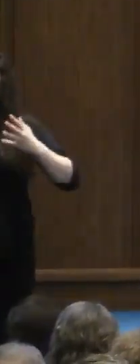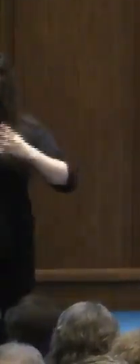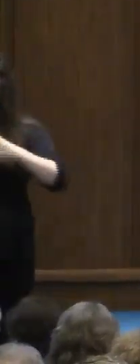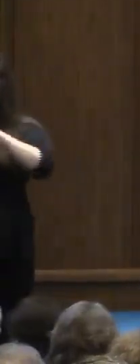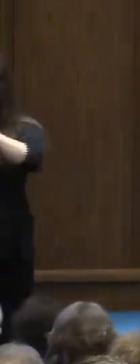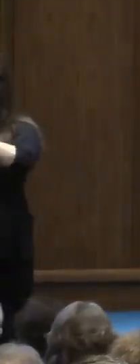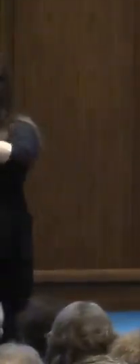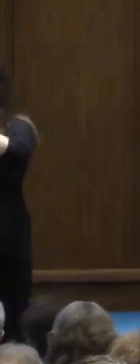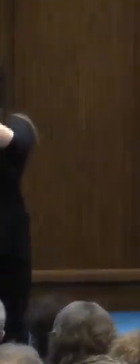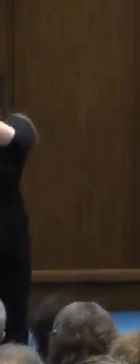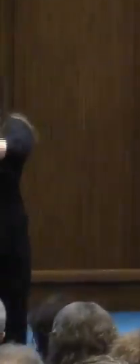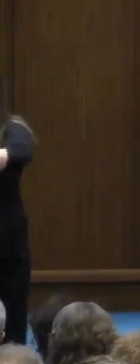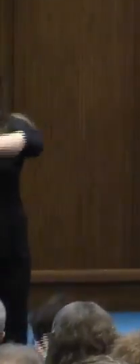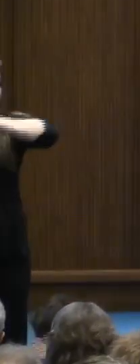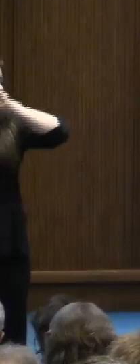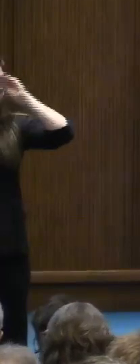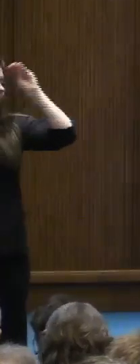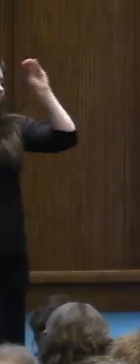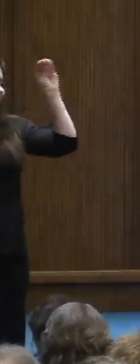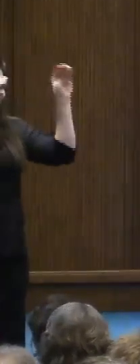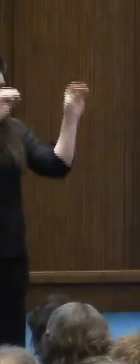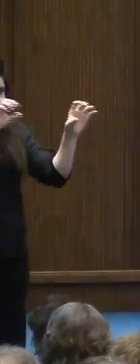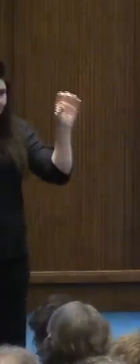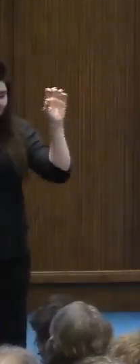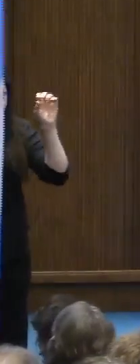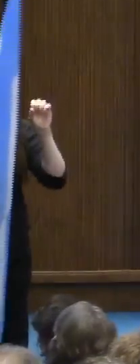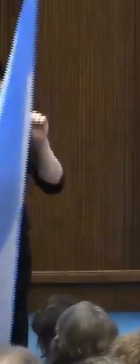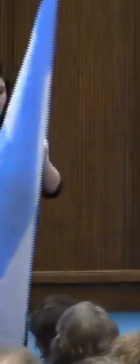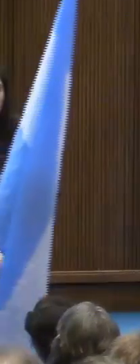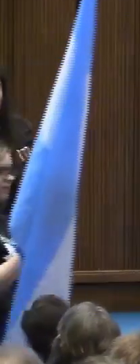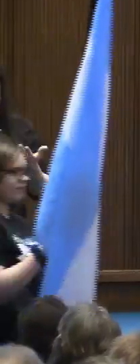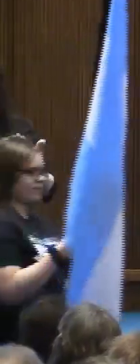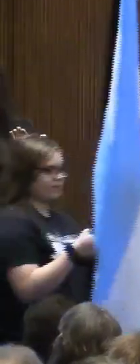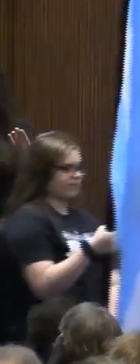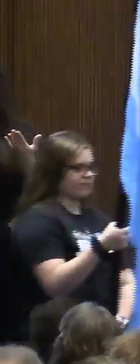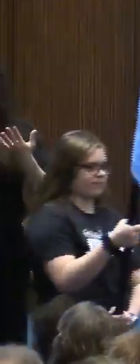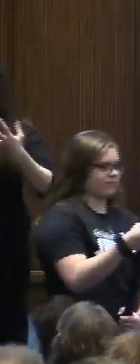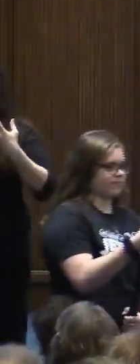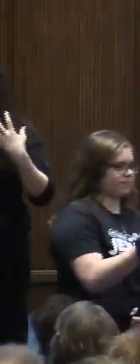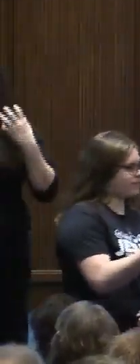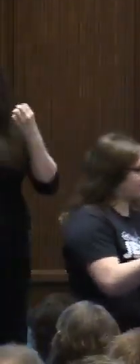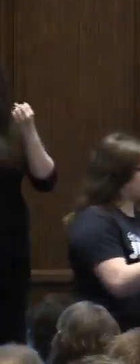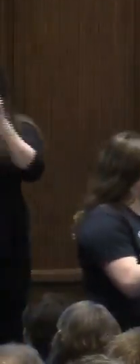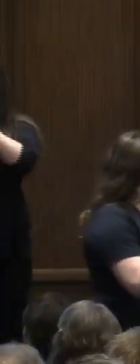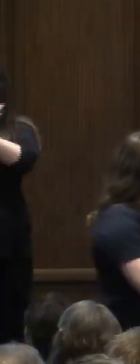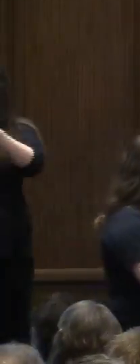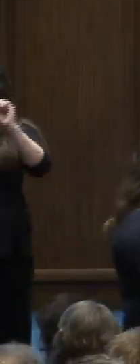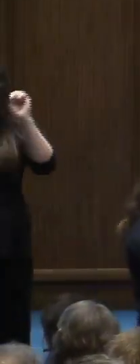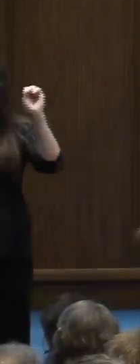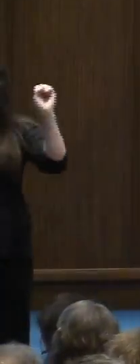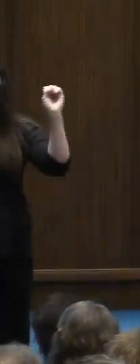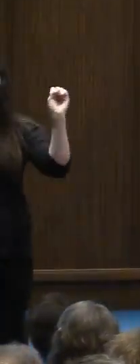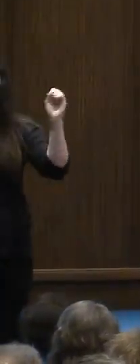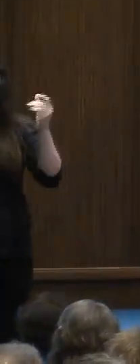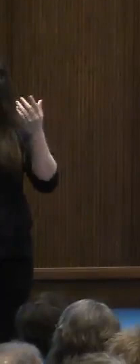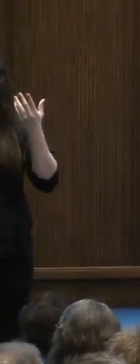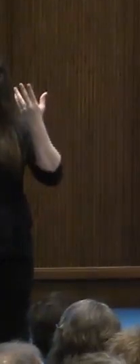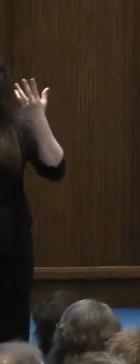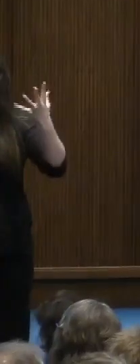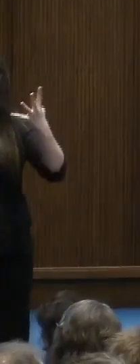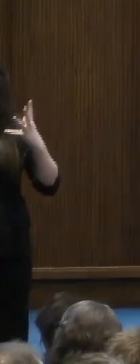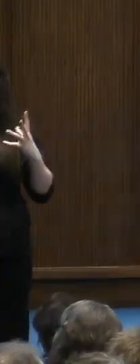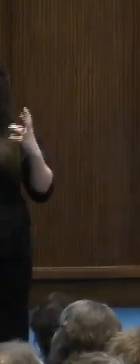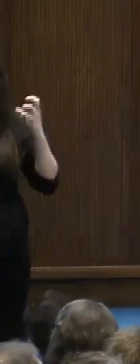Savior, He can move the mountains. My God is mighty to